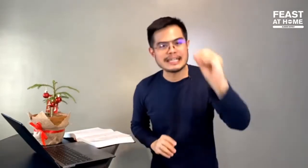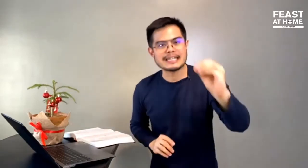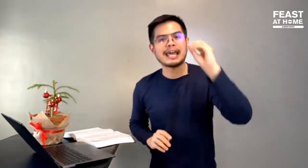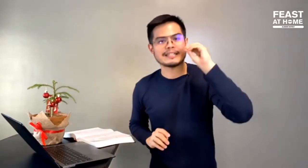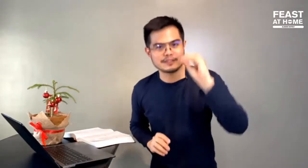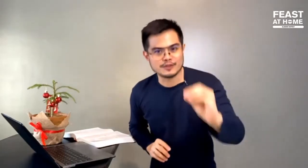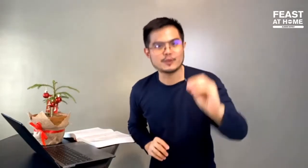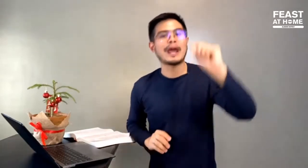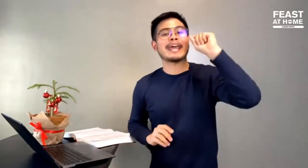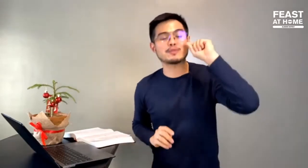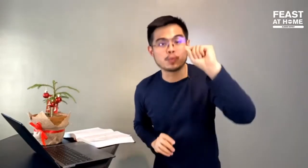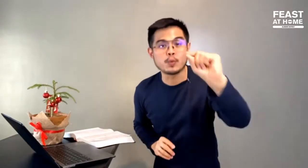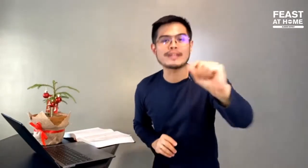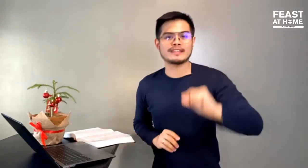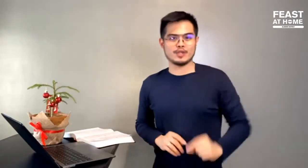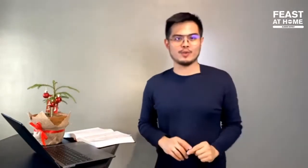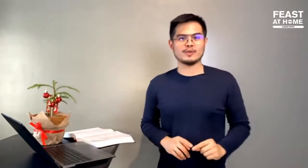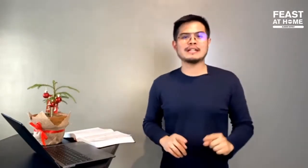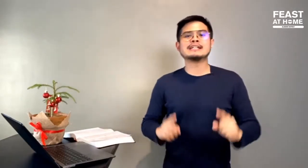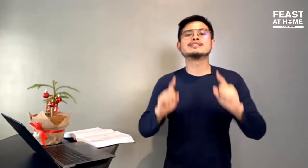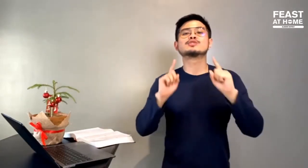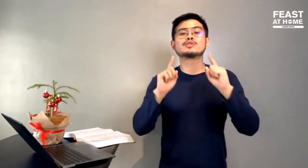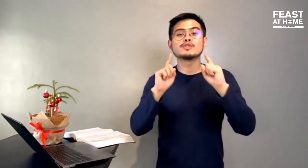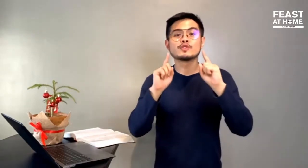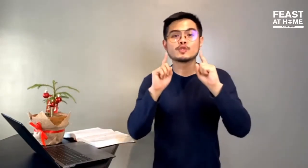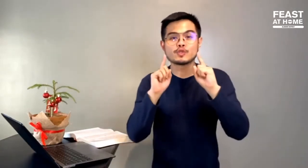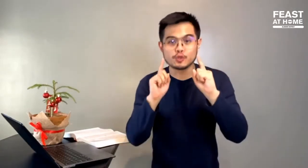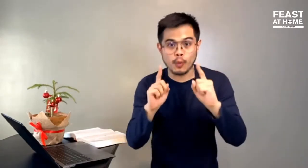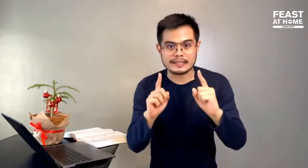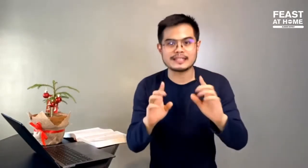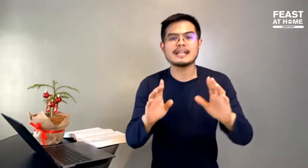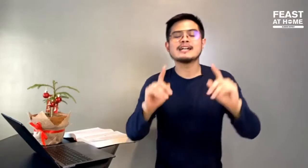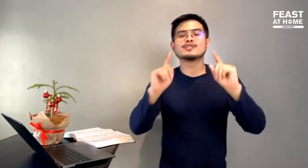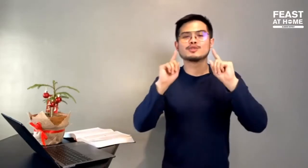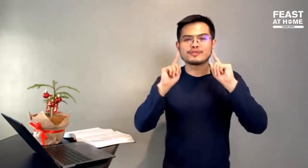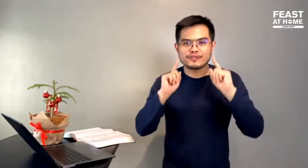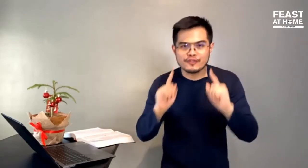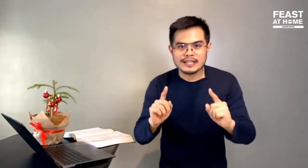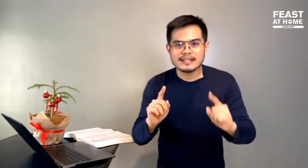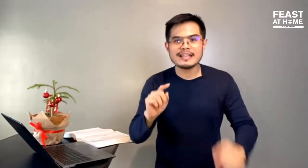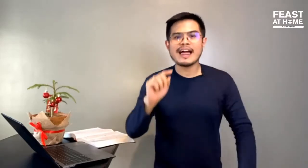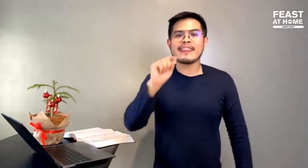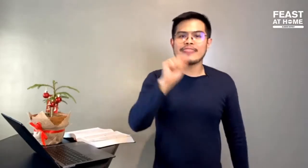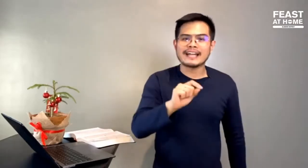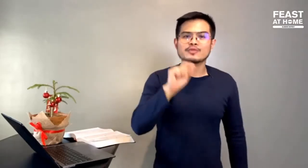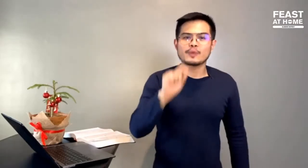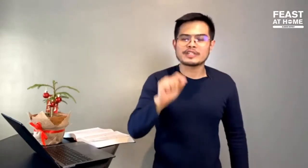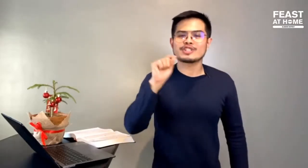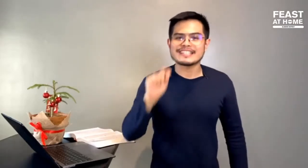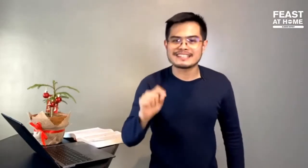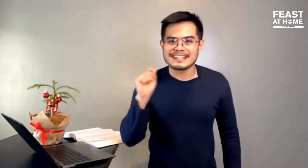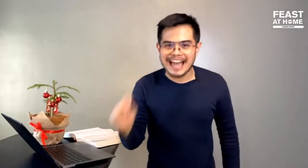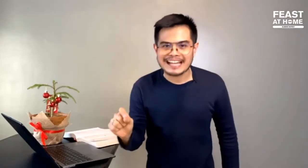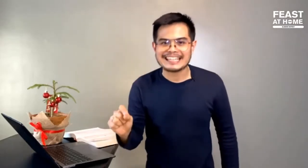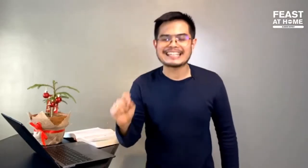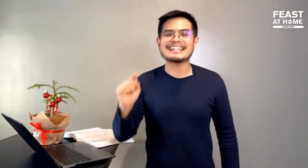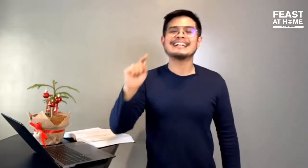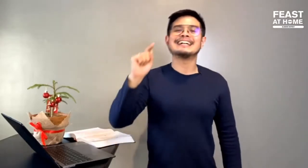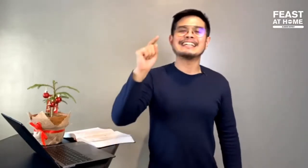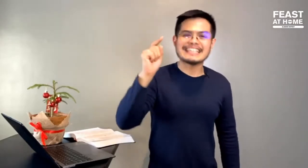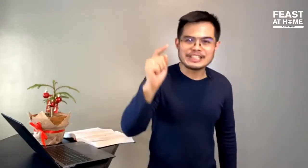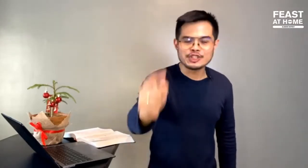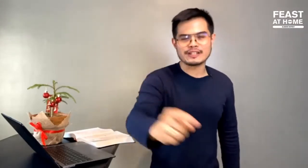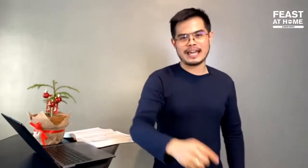moving in and through and with you. To what? To fill that which is